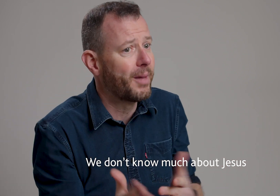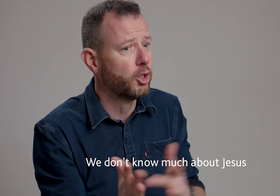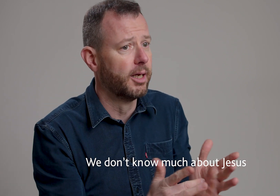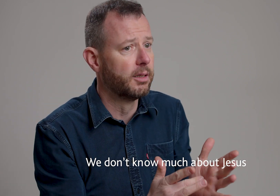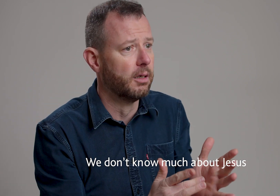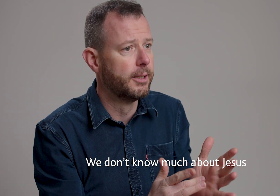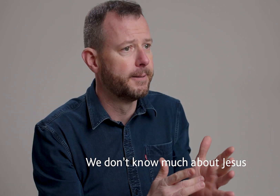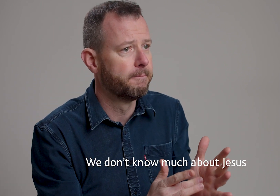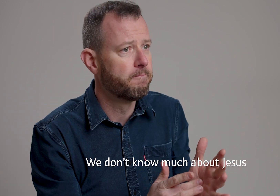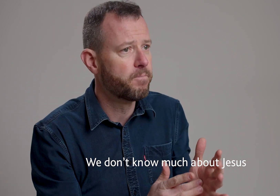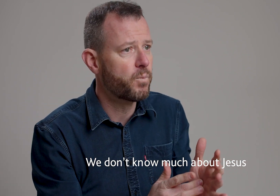about data.